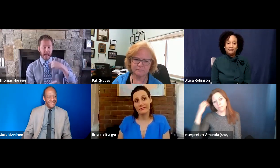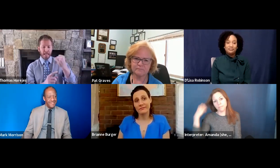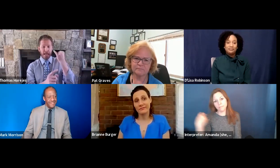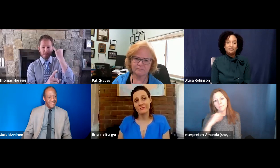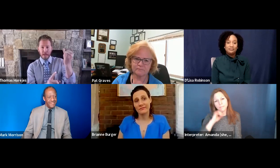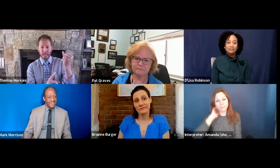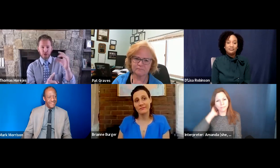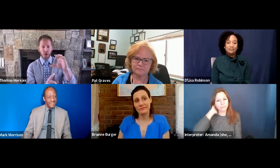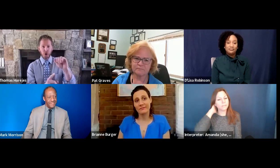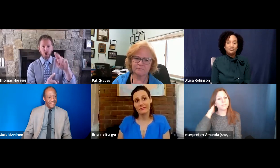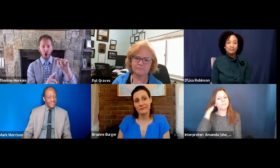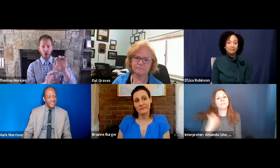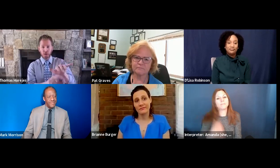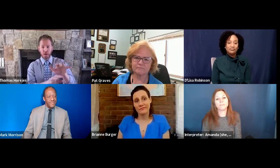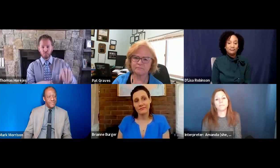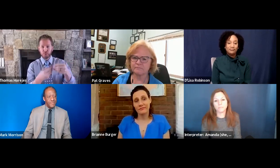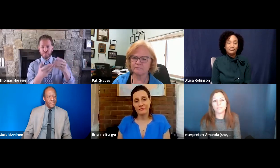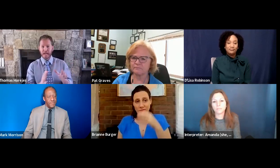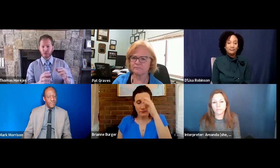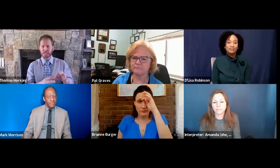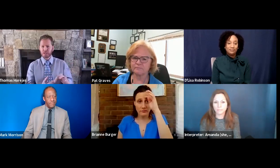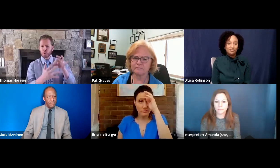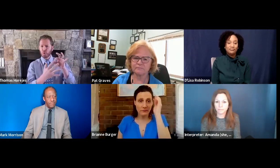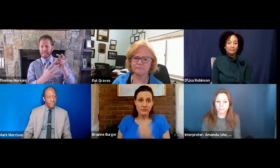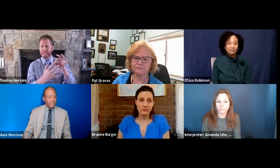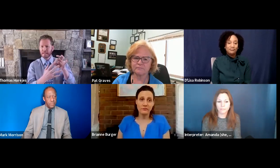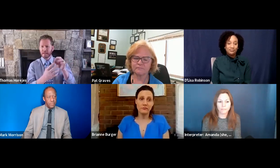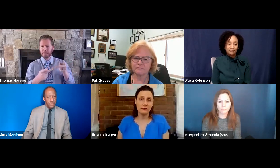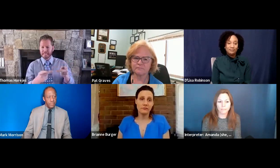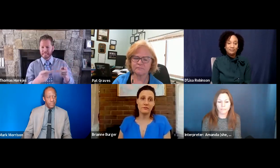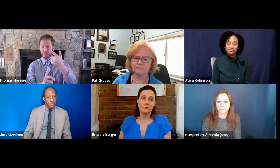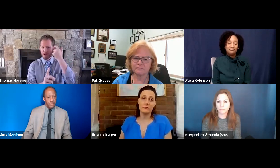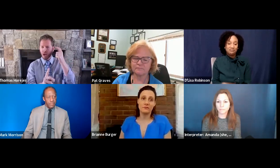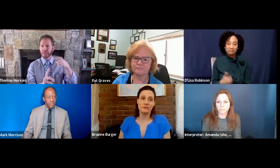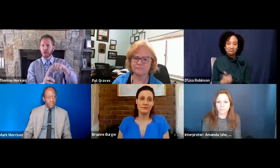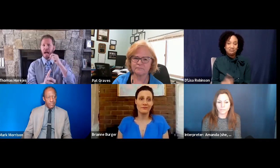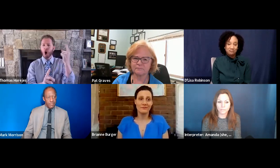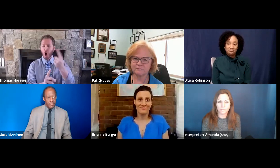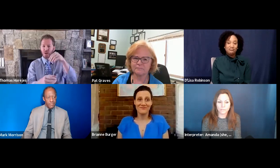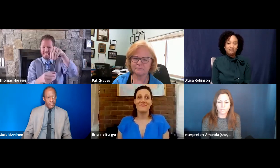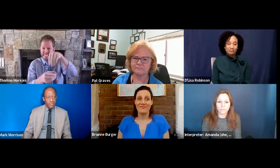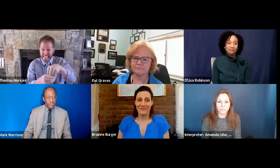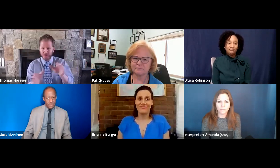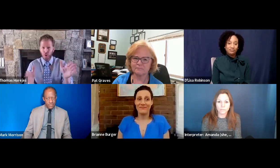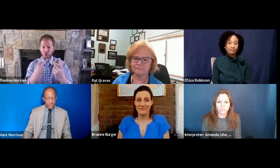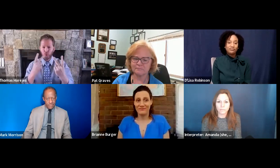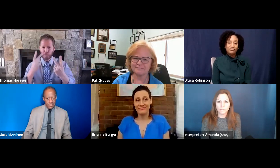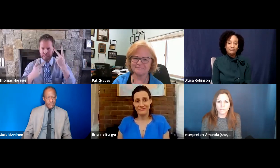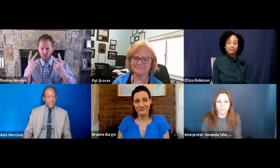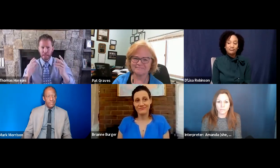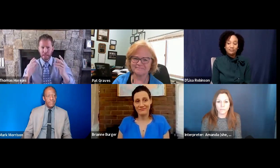time. That's a really good point. And I think it's interesting for Pat as a CART provider, that's a really unique position to be